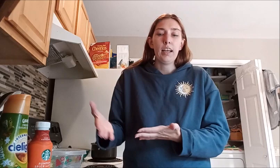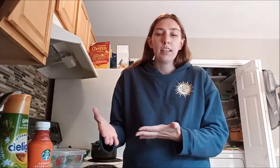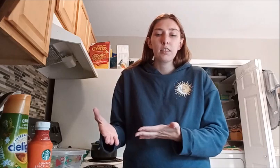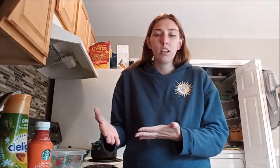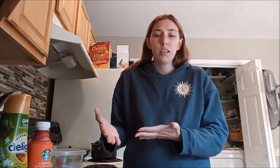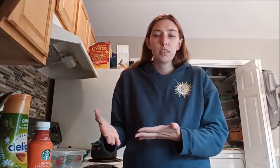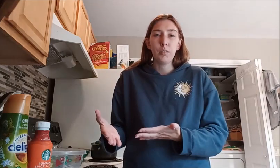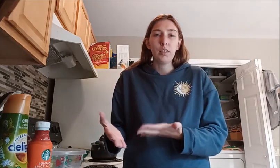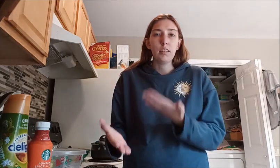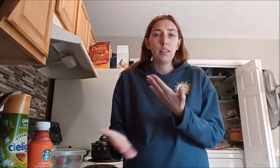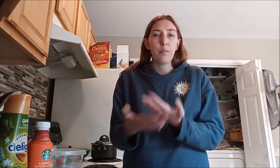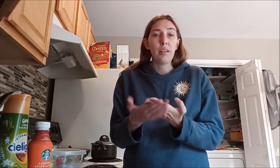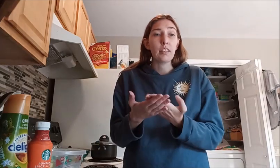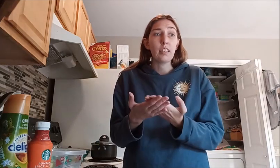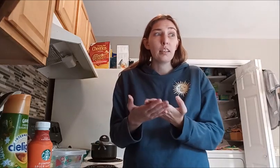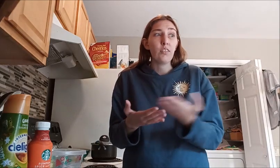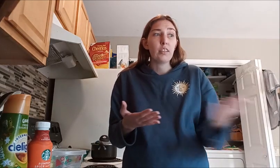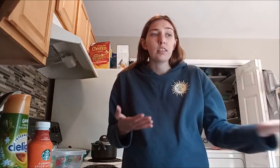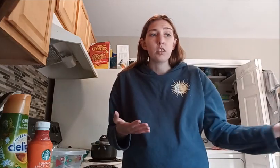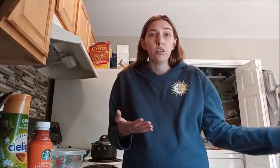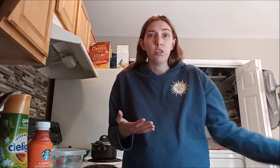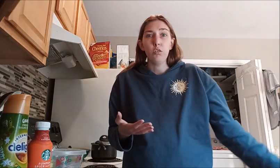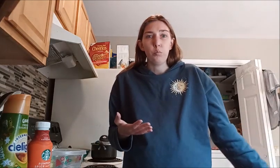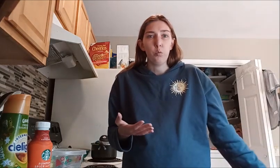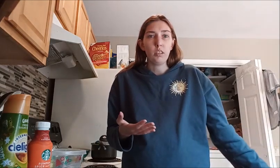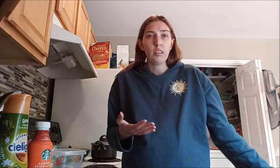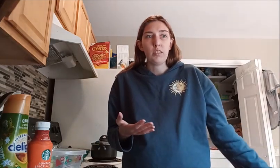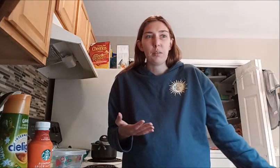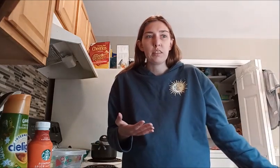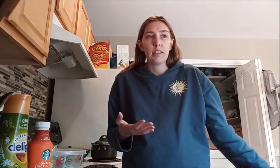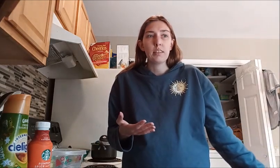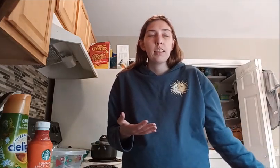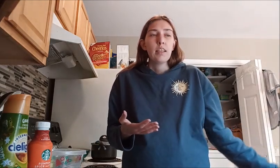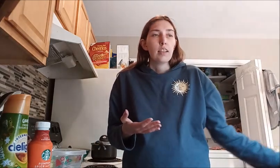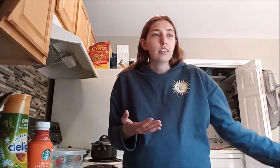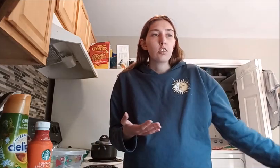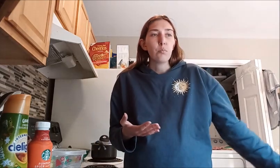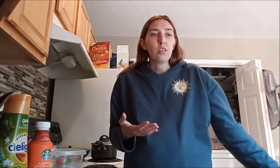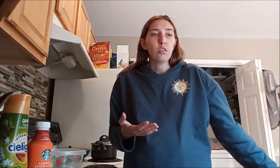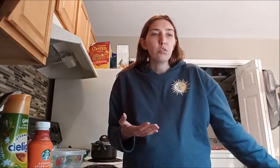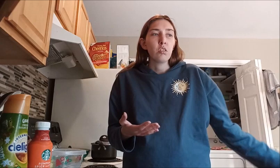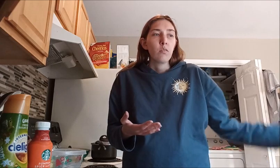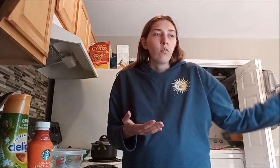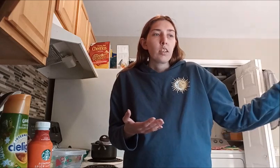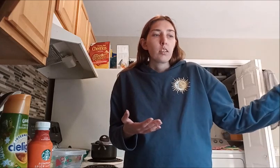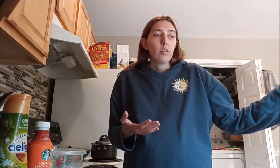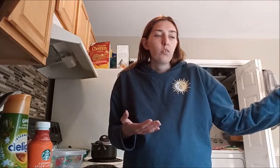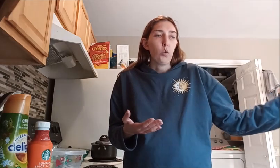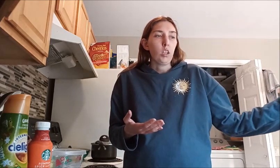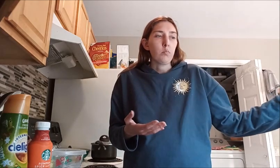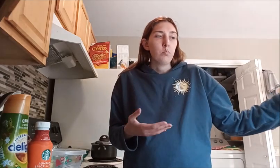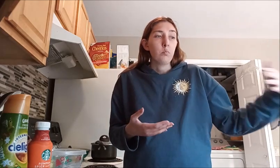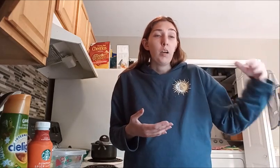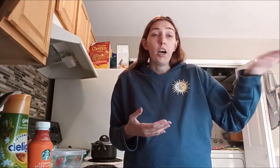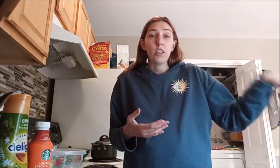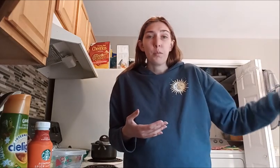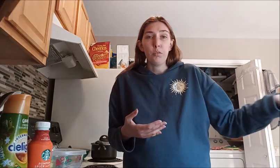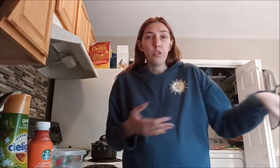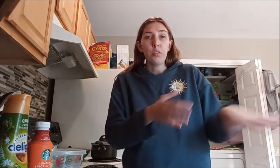that context, but that money definitely needs to go to those employees, if that makes sense. And it shouldn't be used for other people. It should be